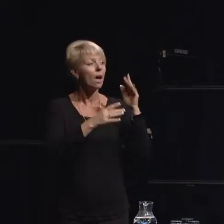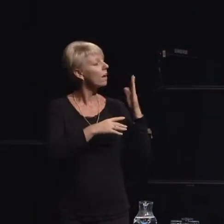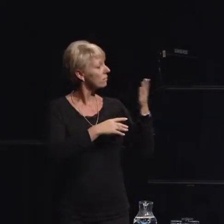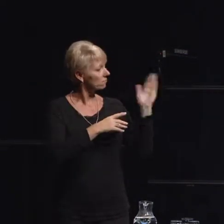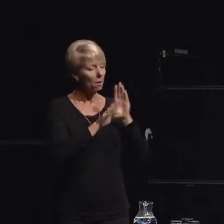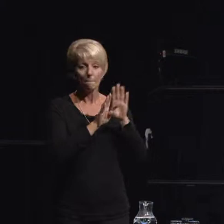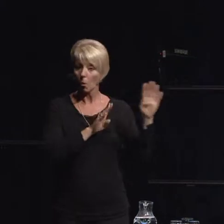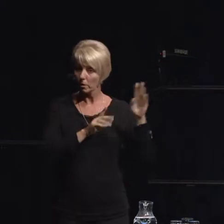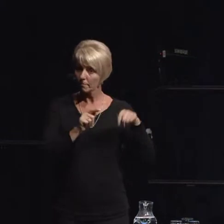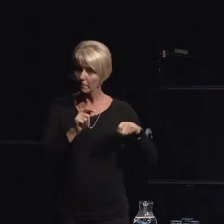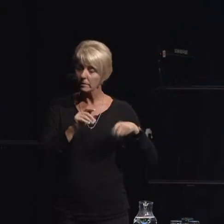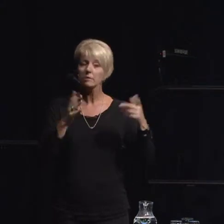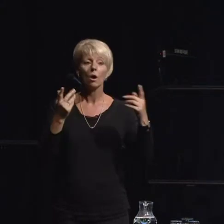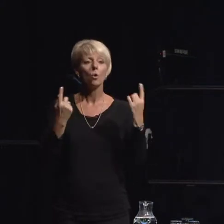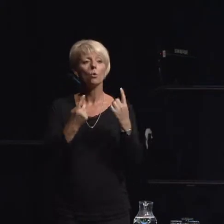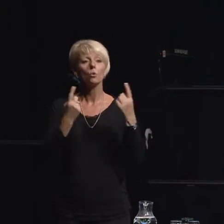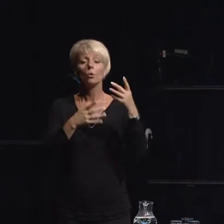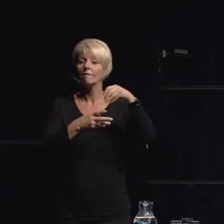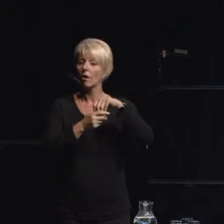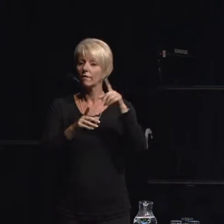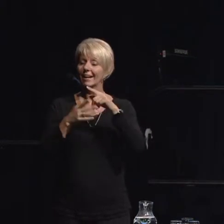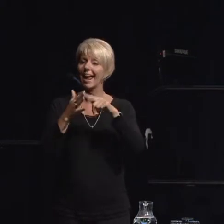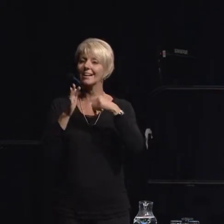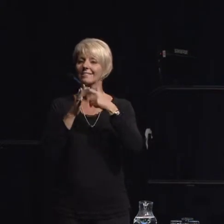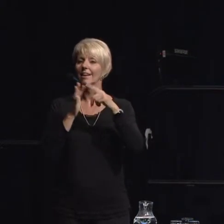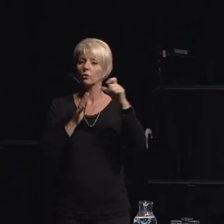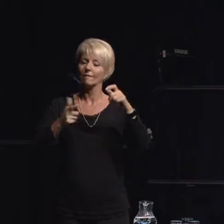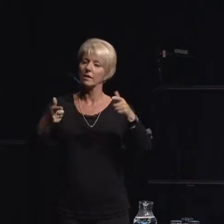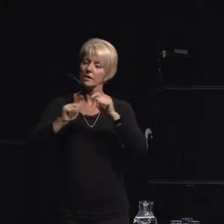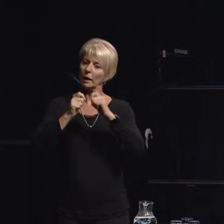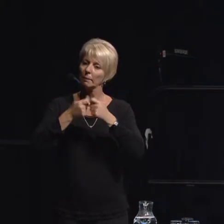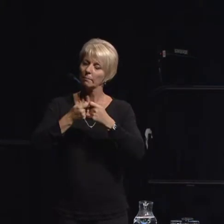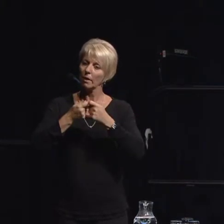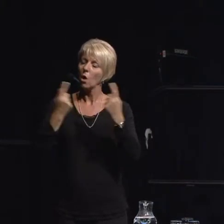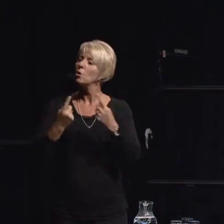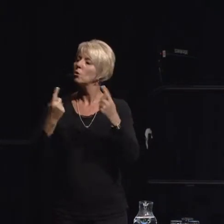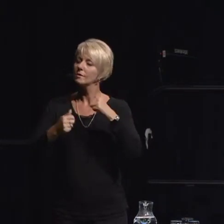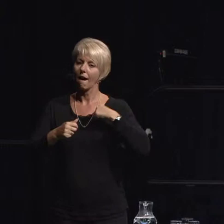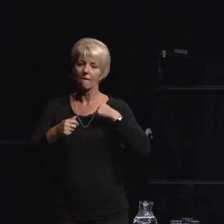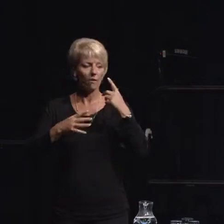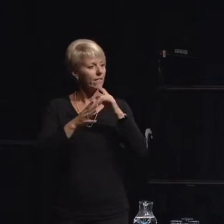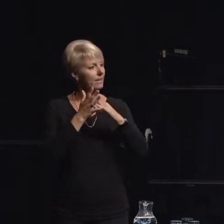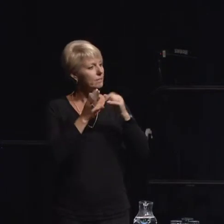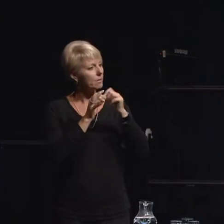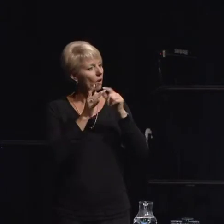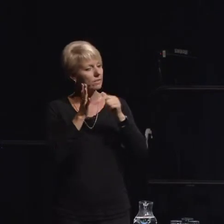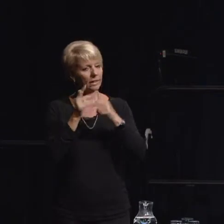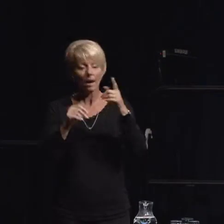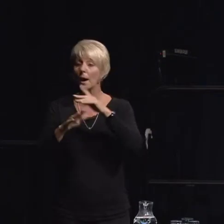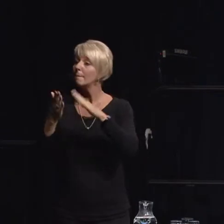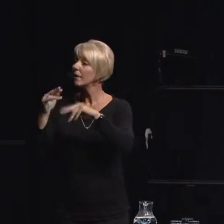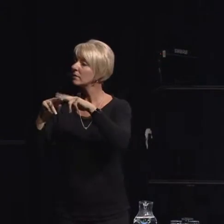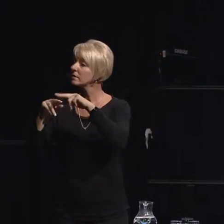members, members of our executive team, members of South Bank Institute of Technology staff, parents, families,